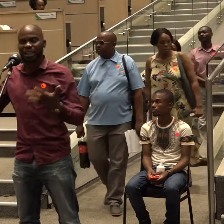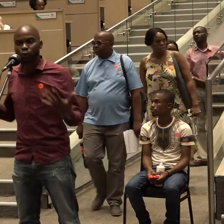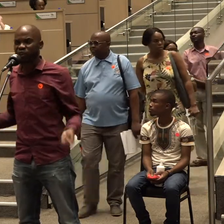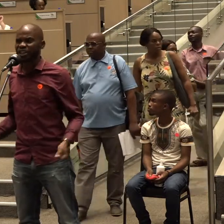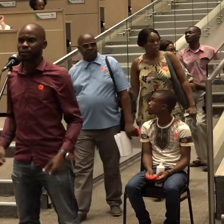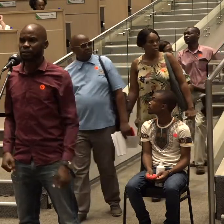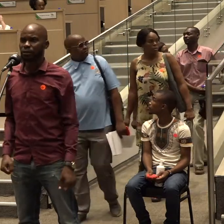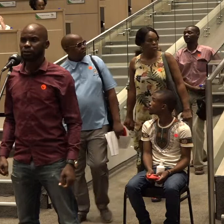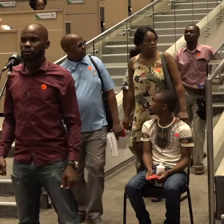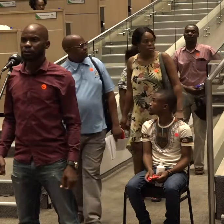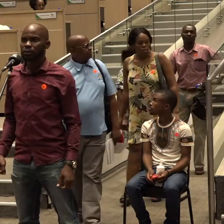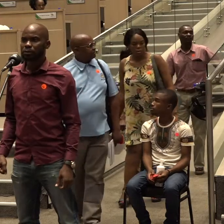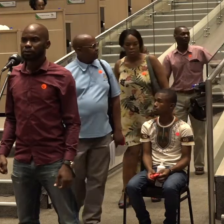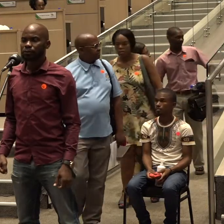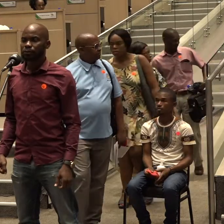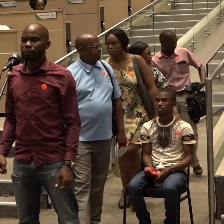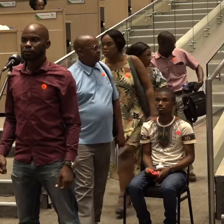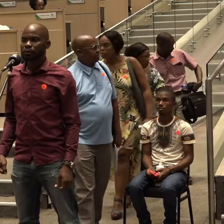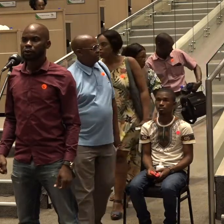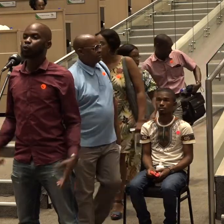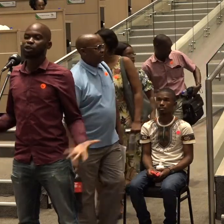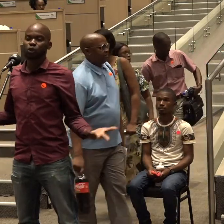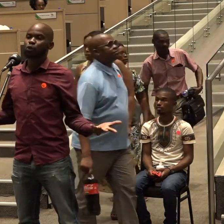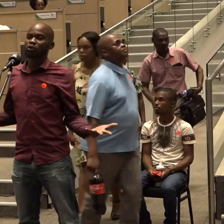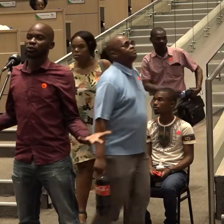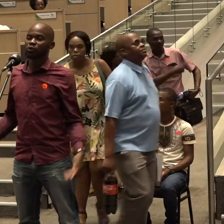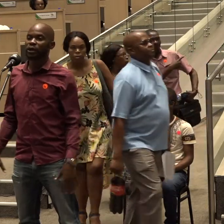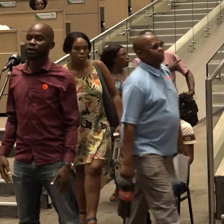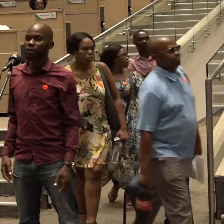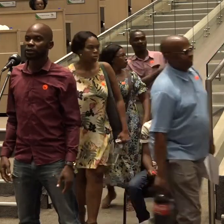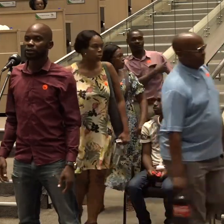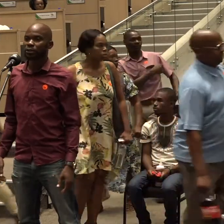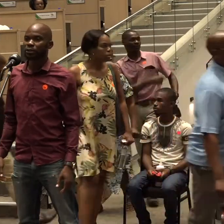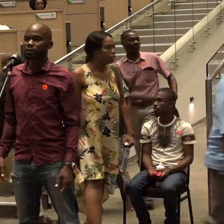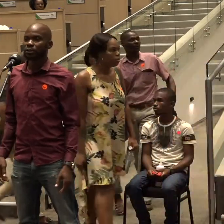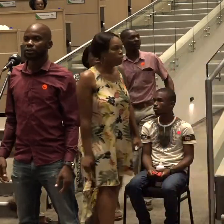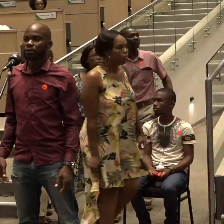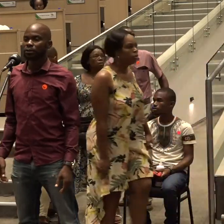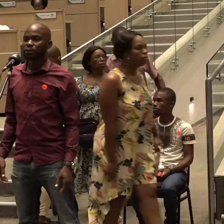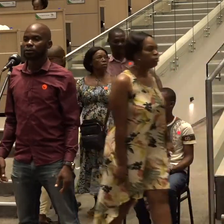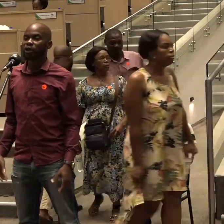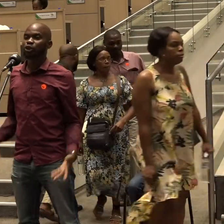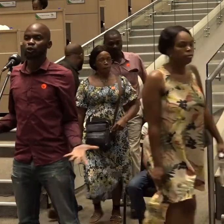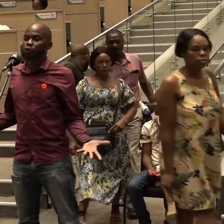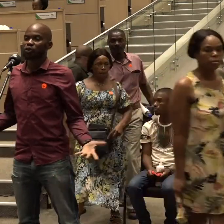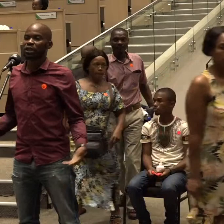I win this one